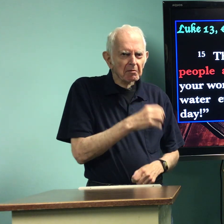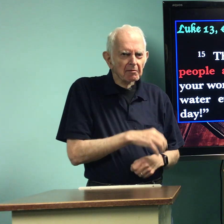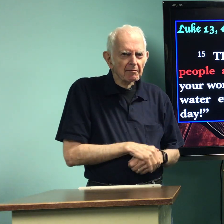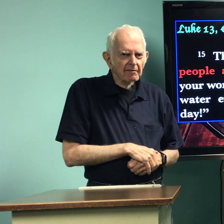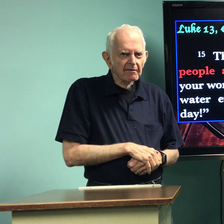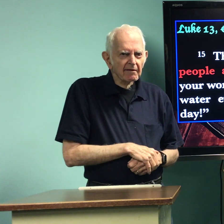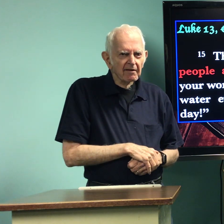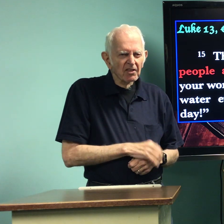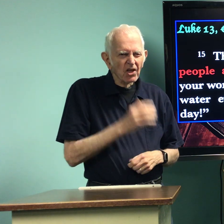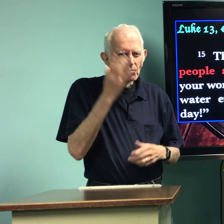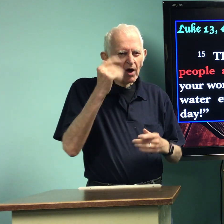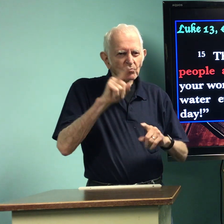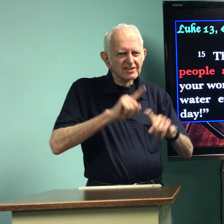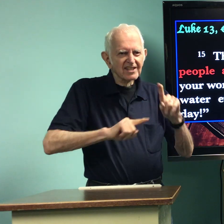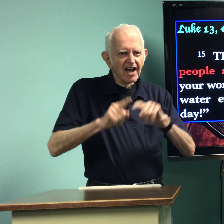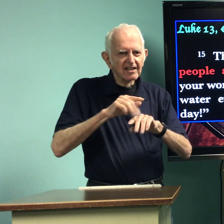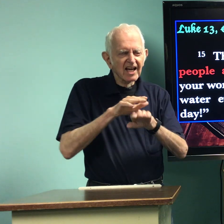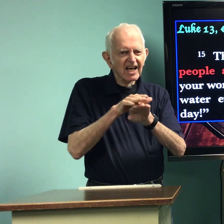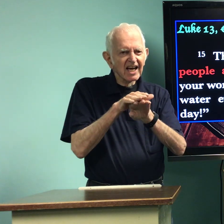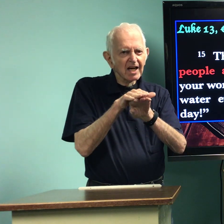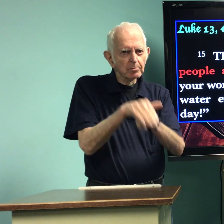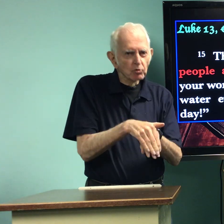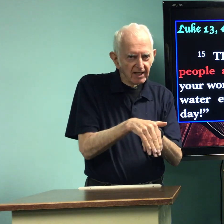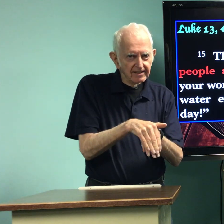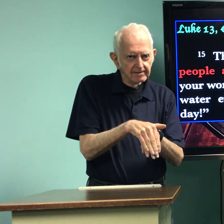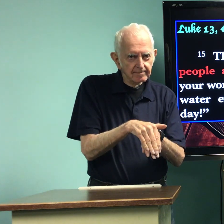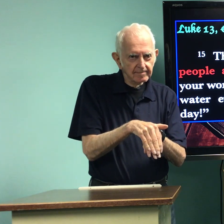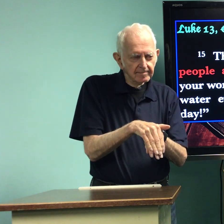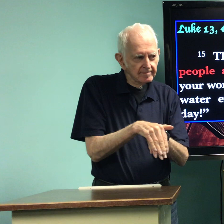mad. That's why you sign it, hypocrites.